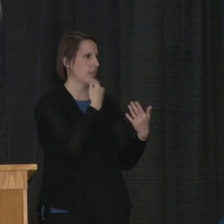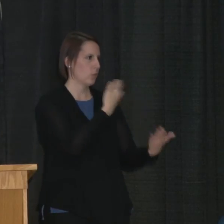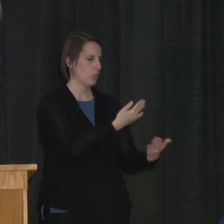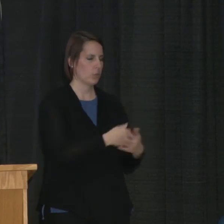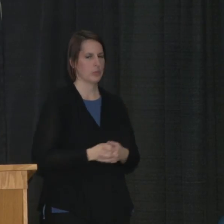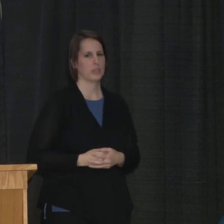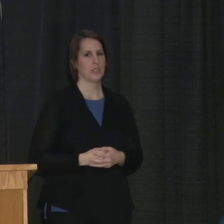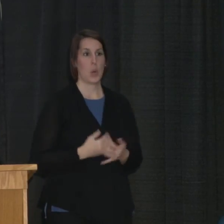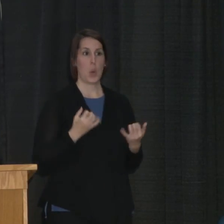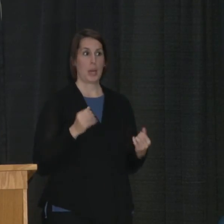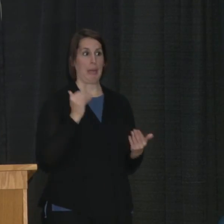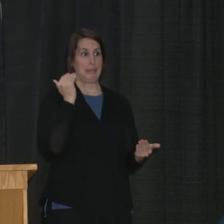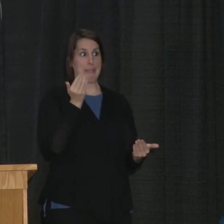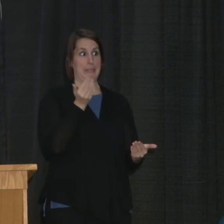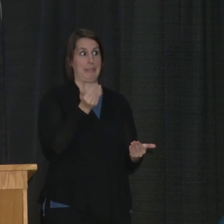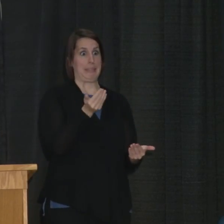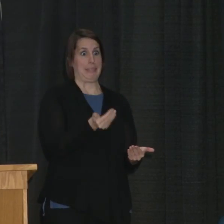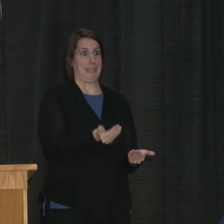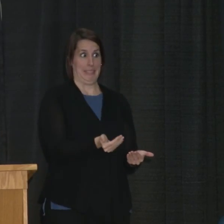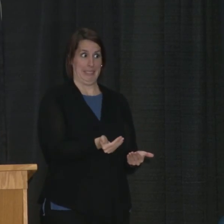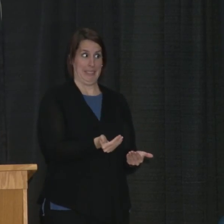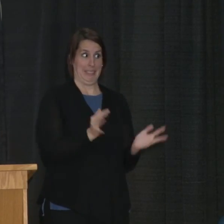Okay, folks, we're on the home stretch.